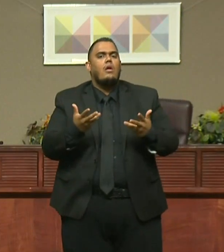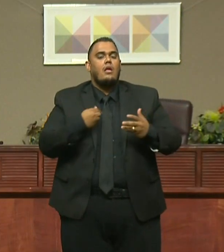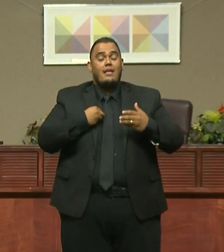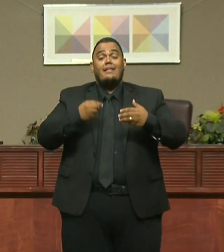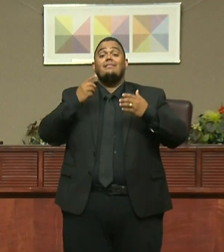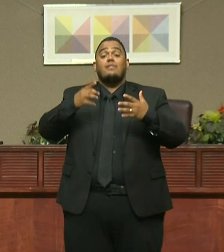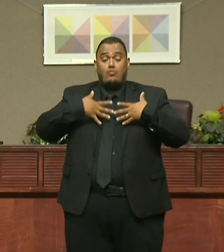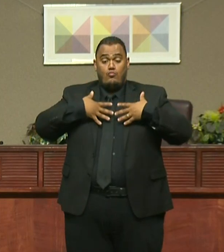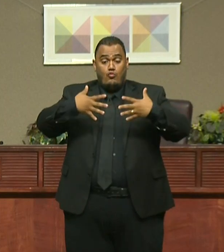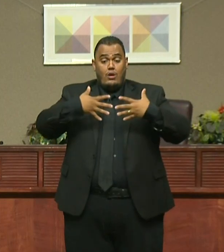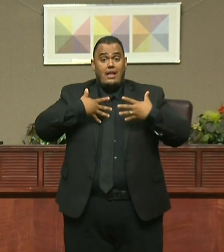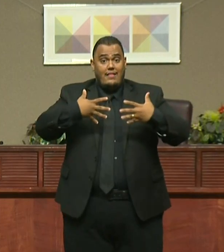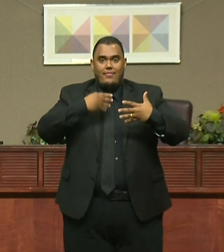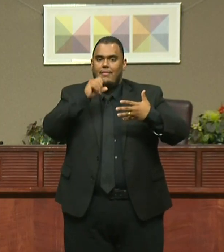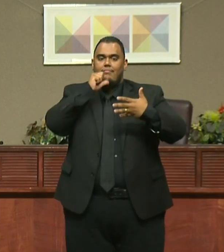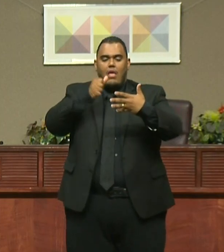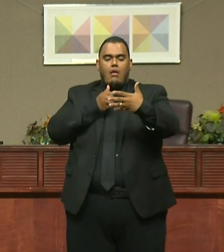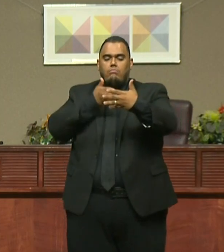into reaching another individual.